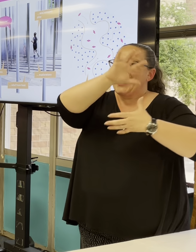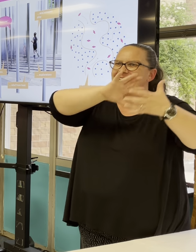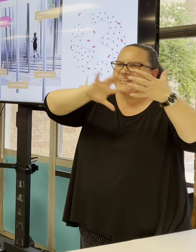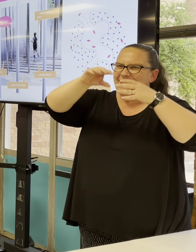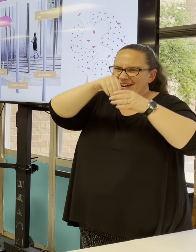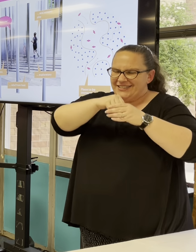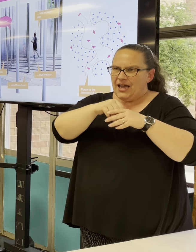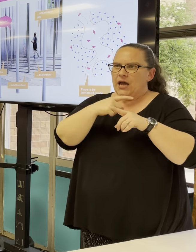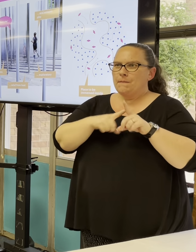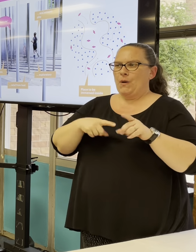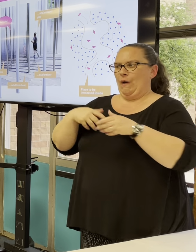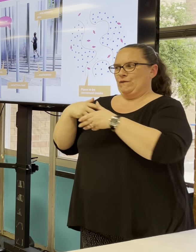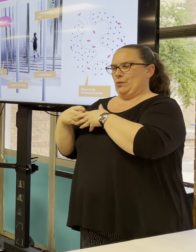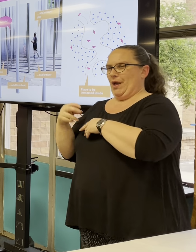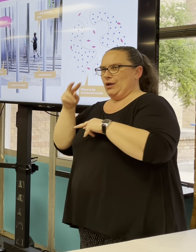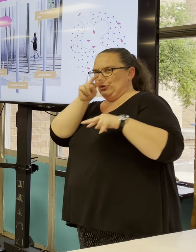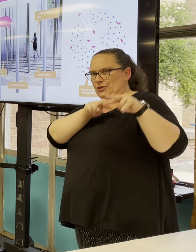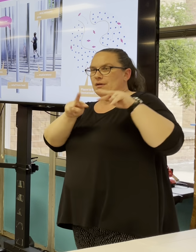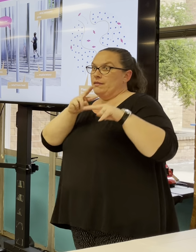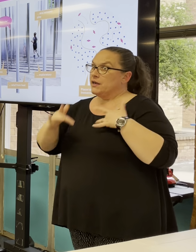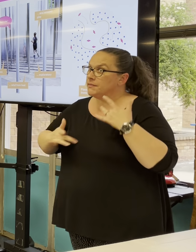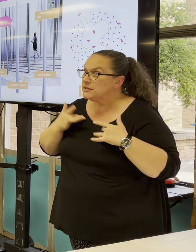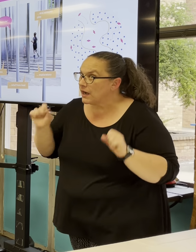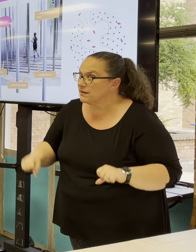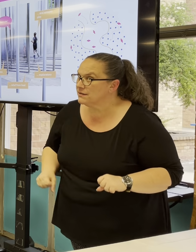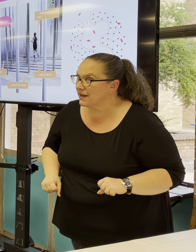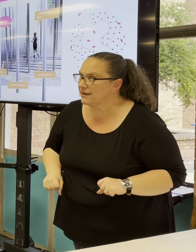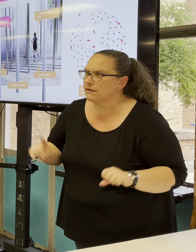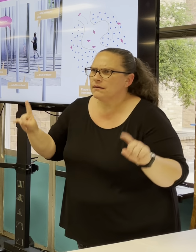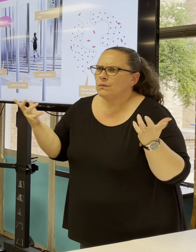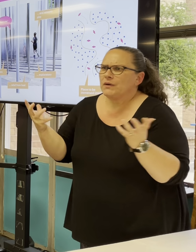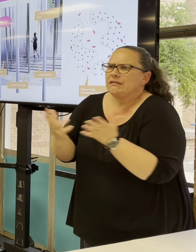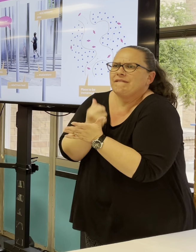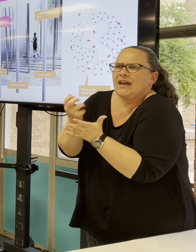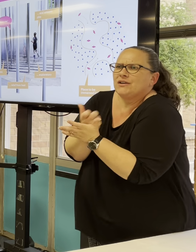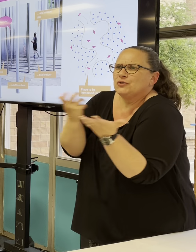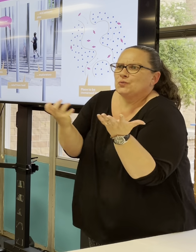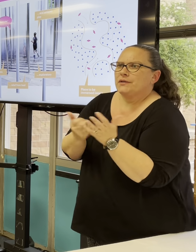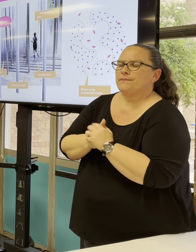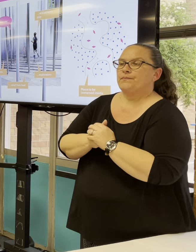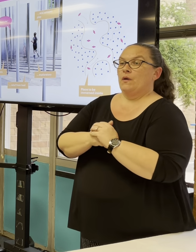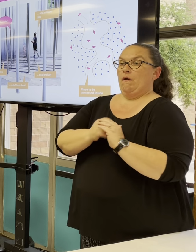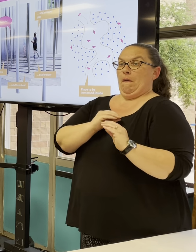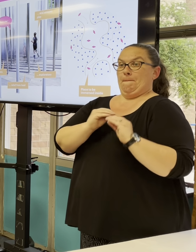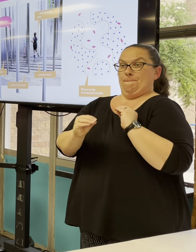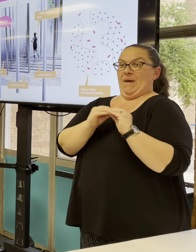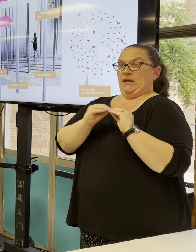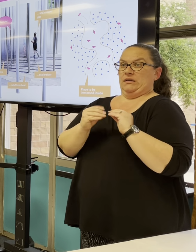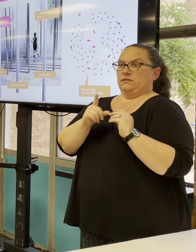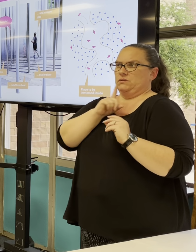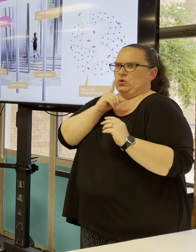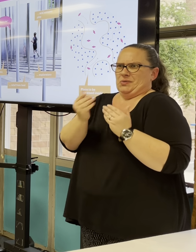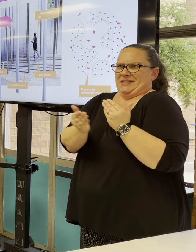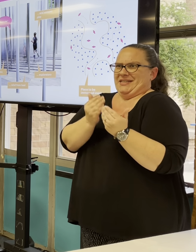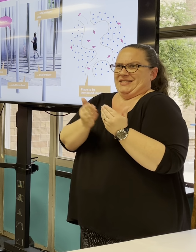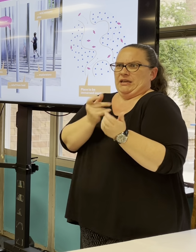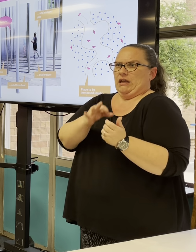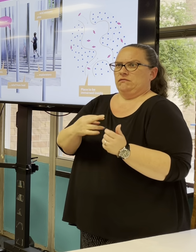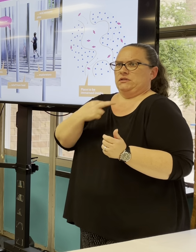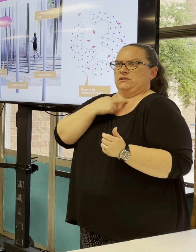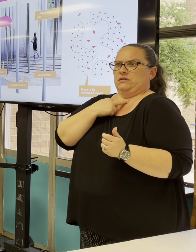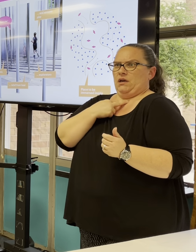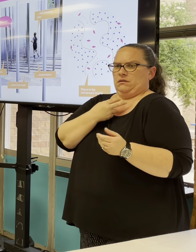you also see it from the outside. That can be very exciting. Here's the advantages. From a maintenance perspective, it's really easy. If something clogs up,